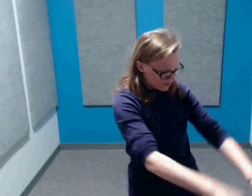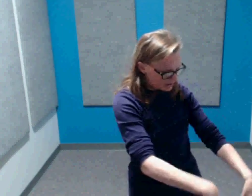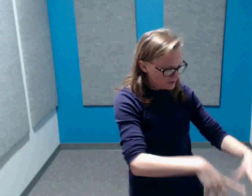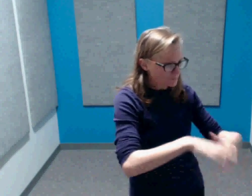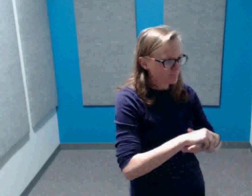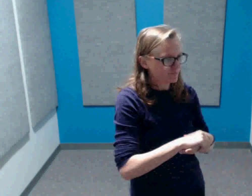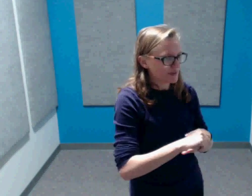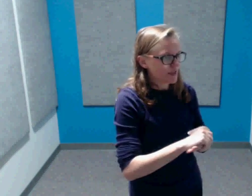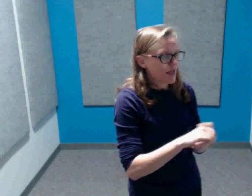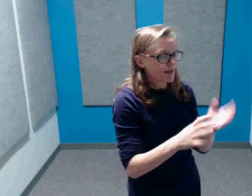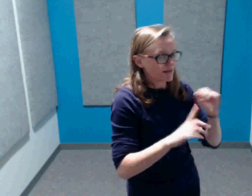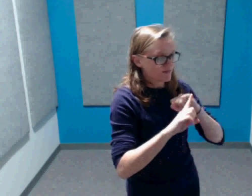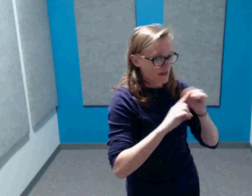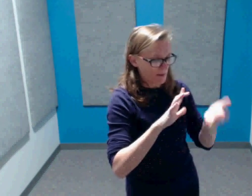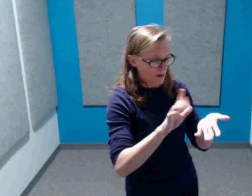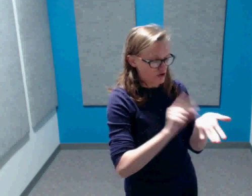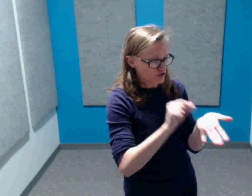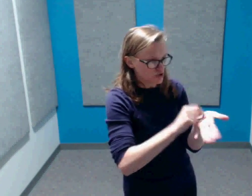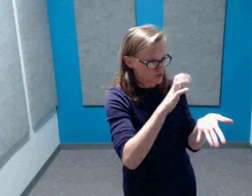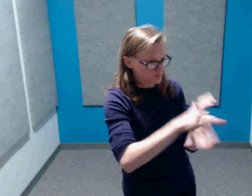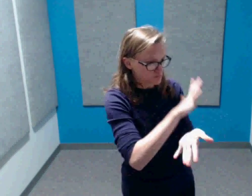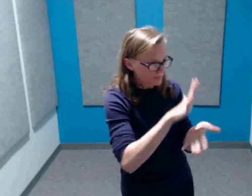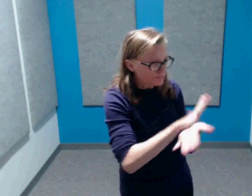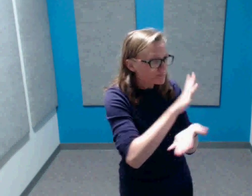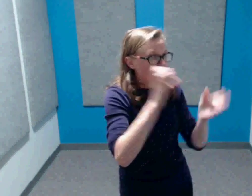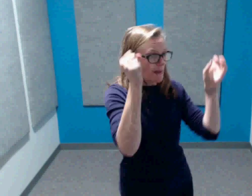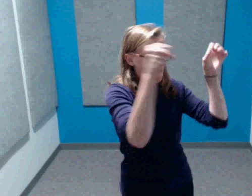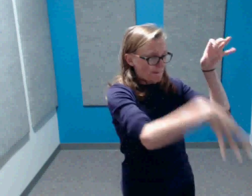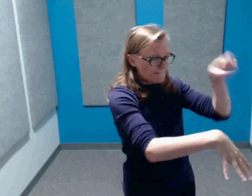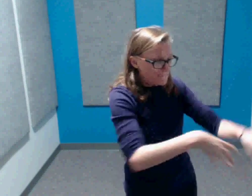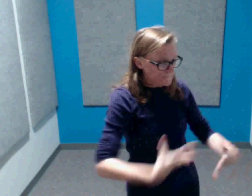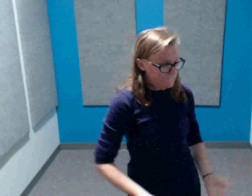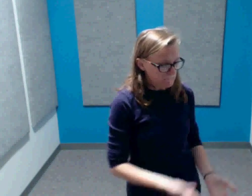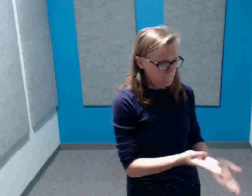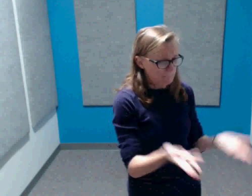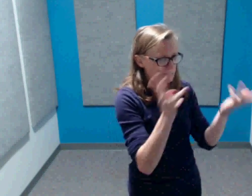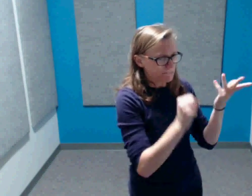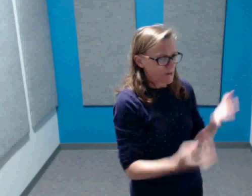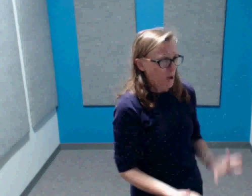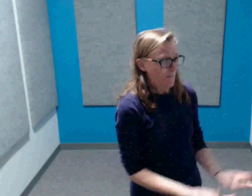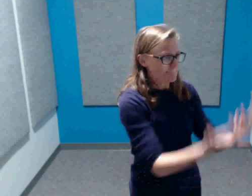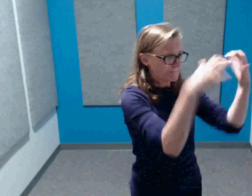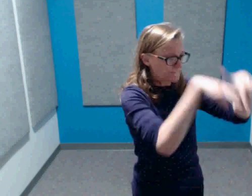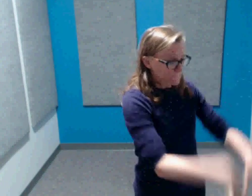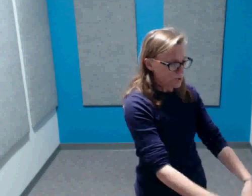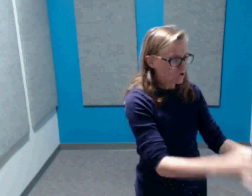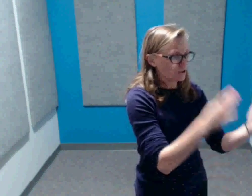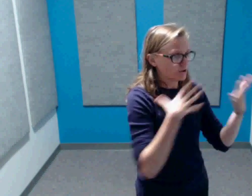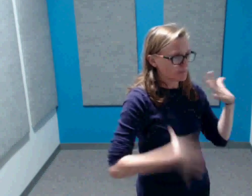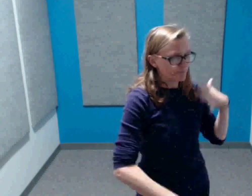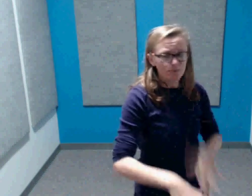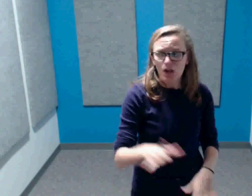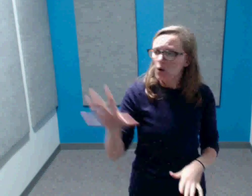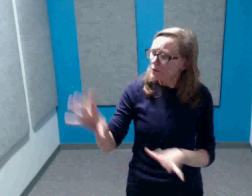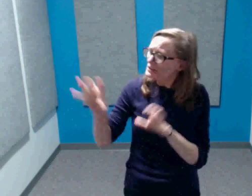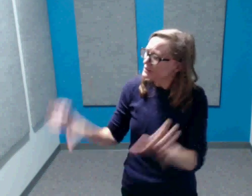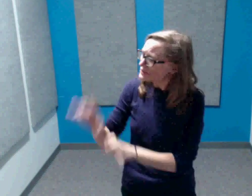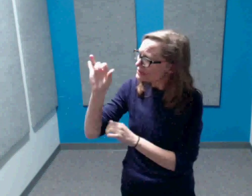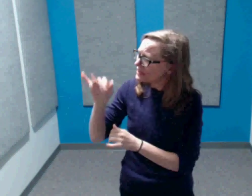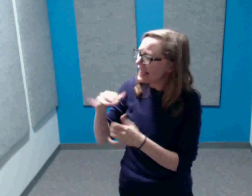with, and strike the match and burn your clothes. Mama, these are good stool clothes. I said, do it now. I'm not letting you do what I tell you. Well, I went